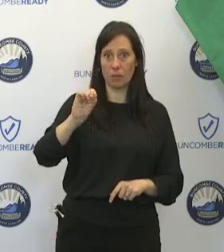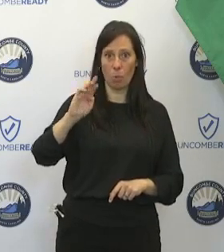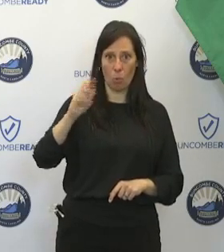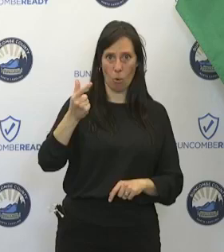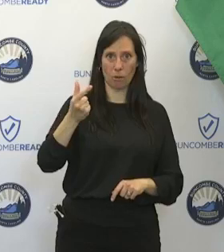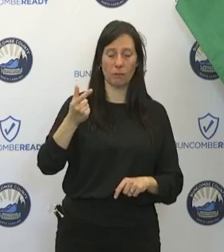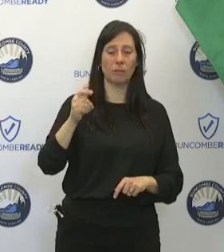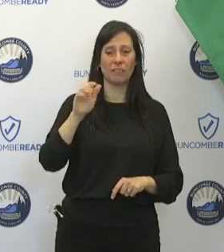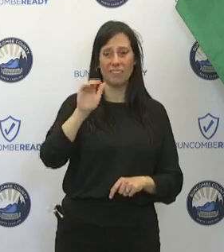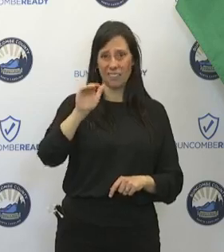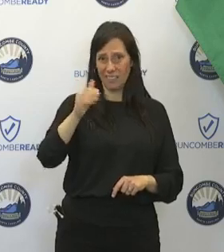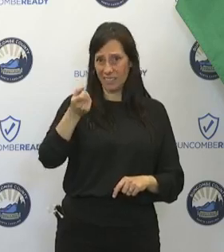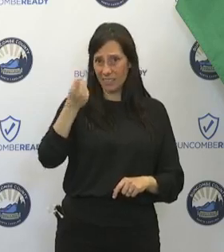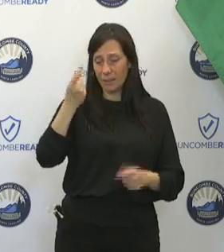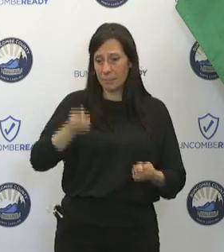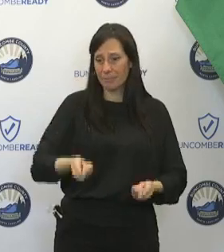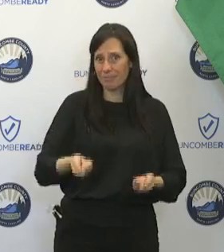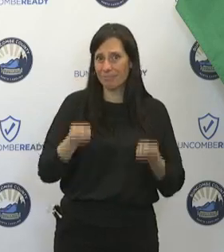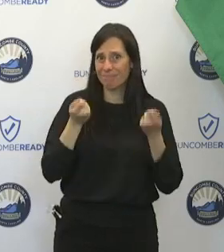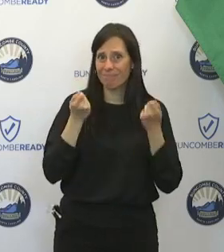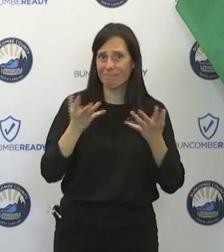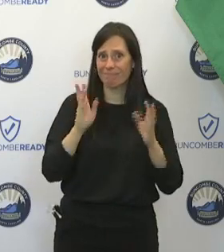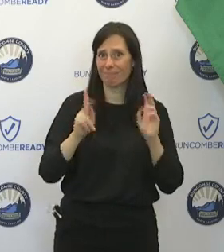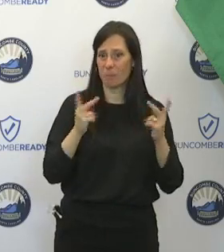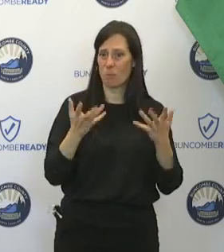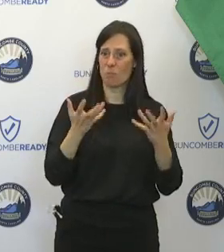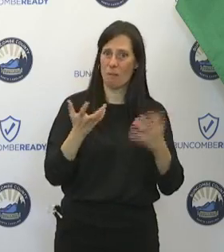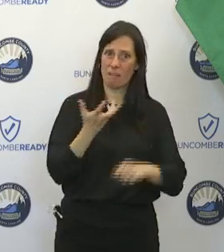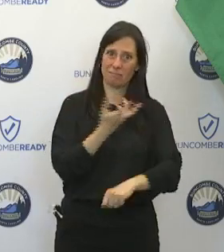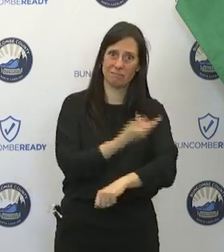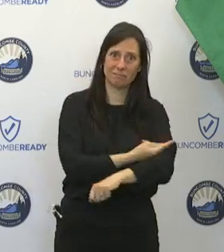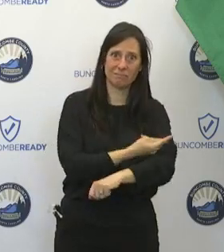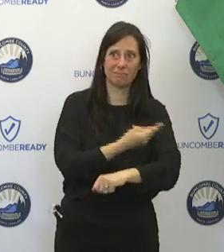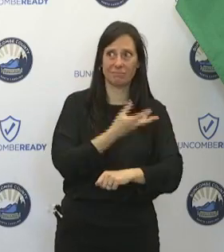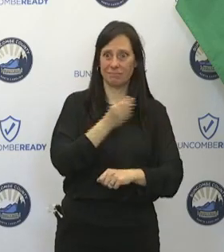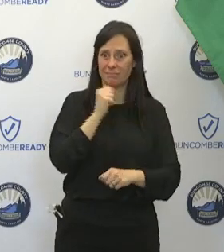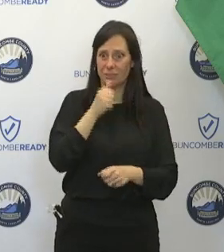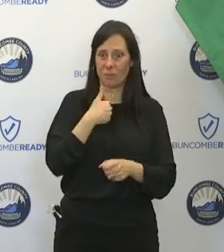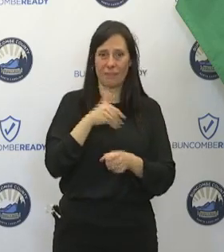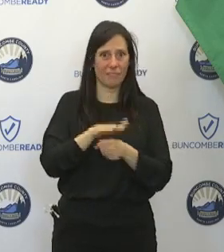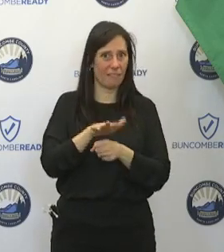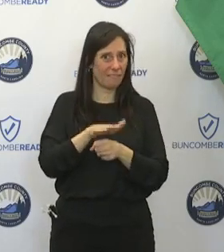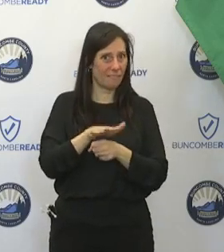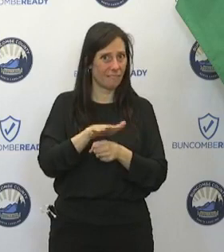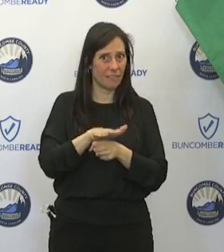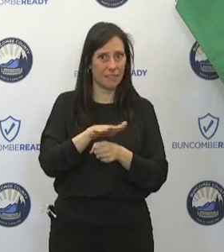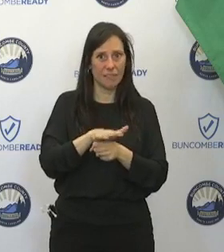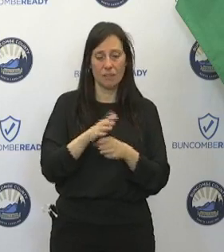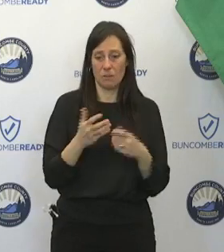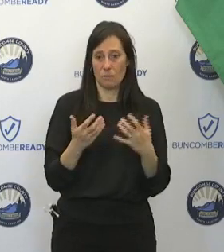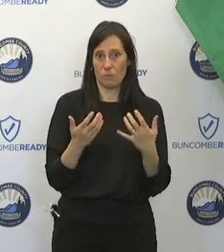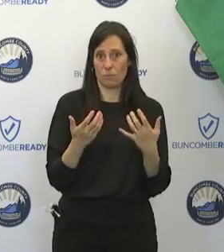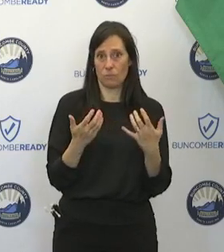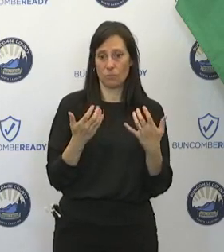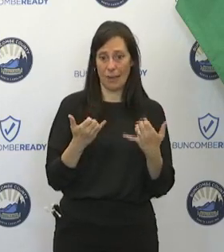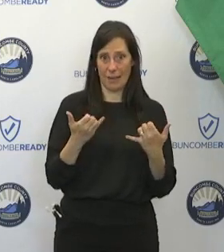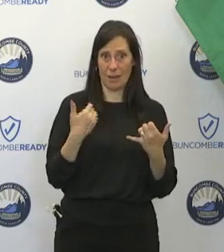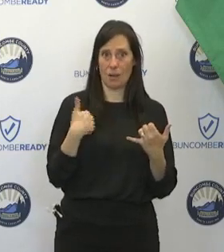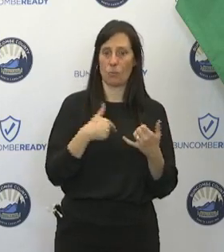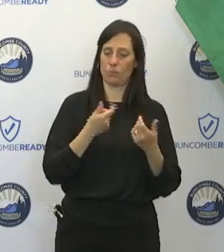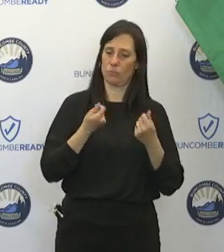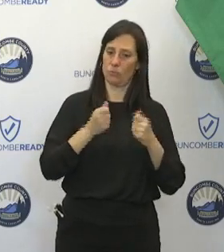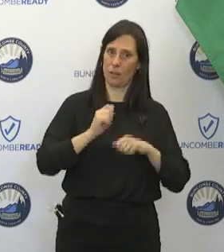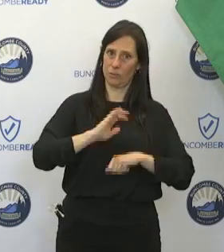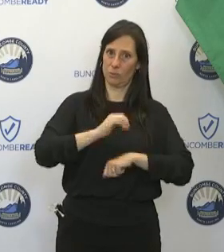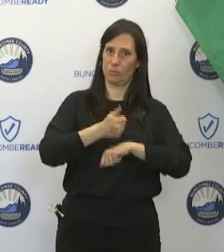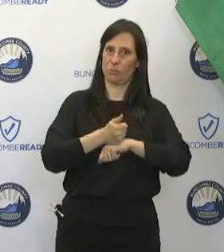now, and vaccine supply remains quite low. Currently, we are working to schedule in the range of